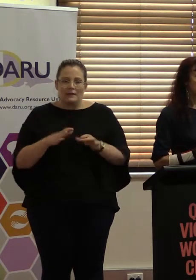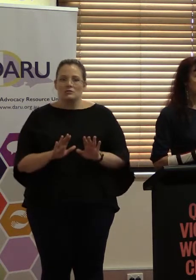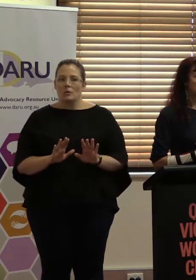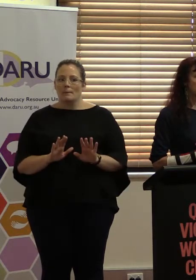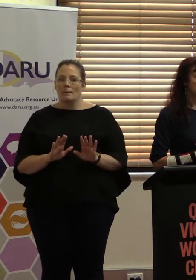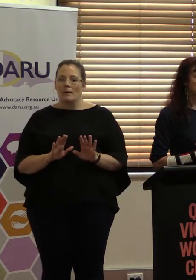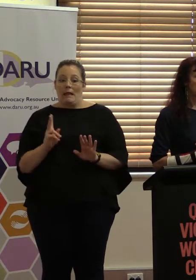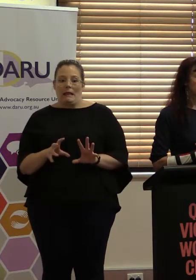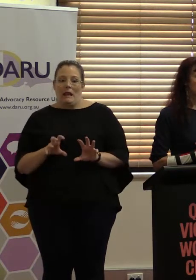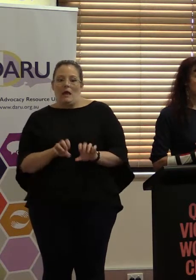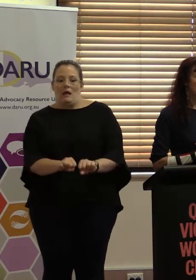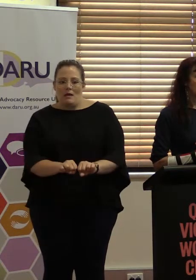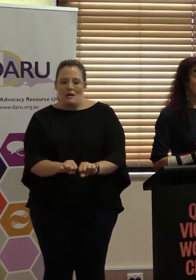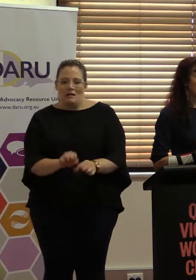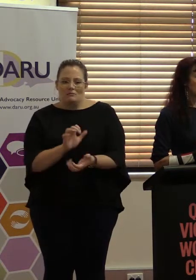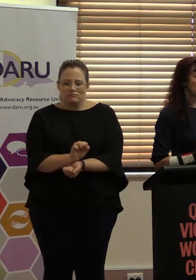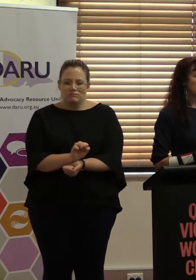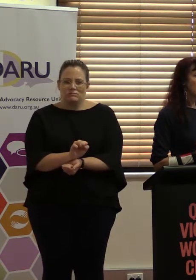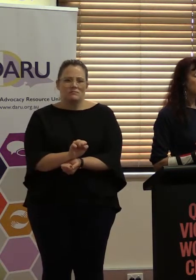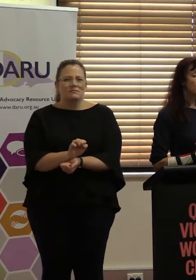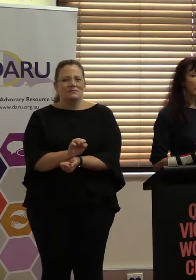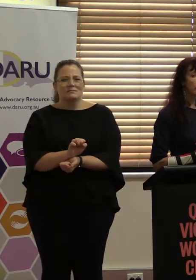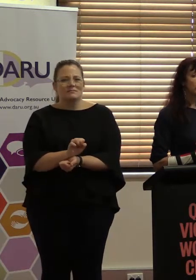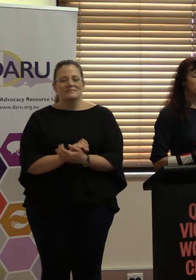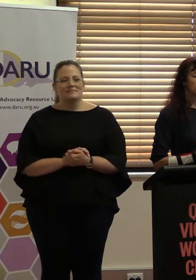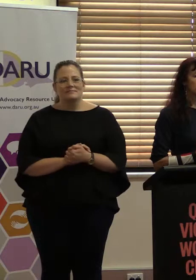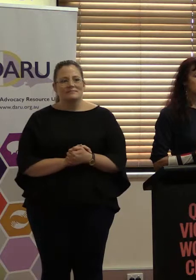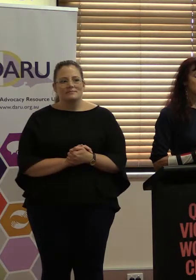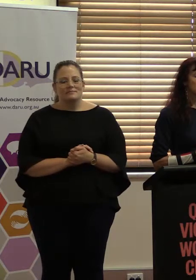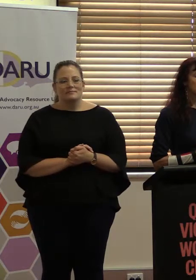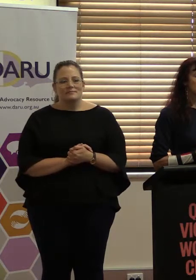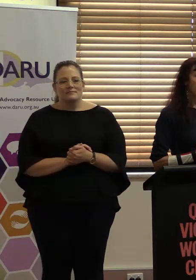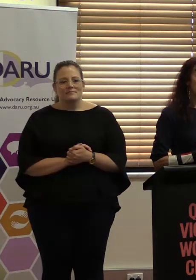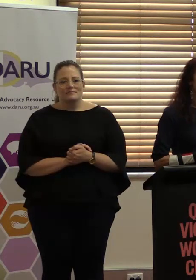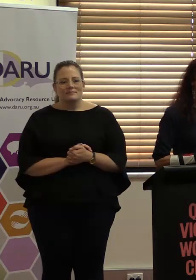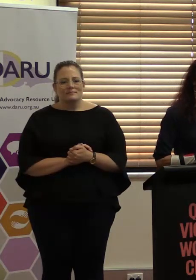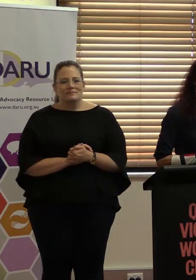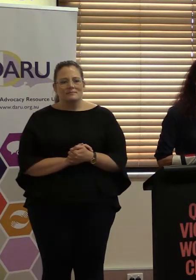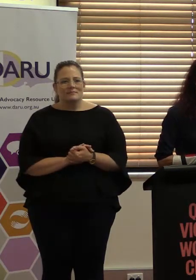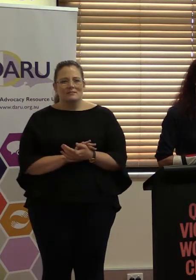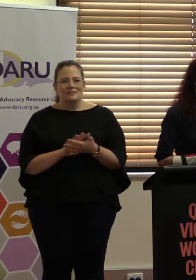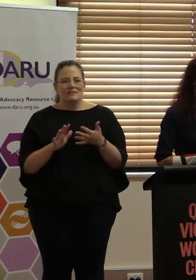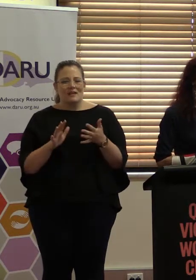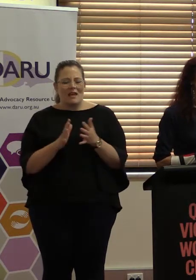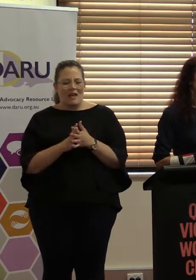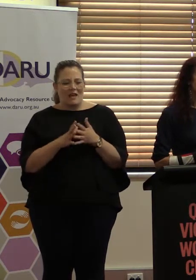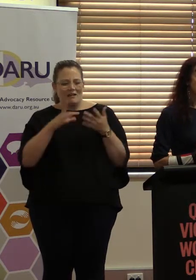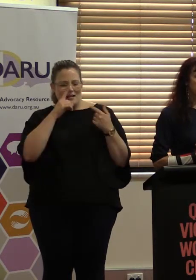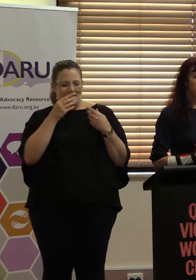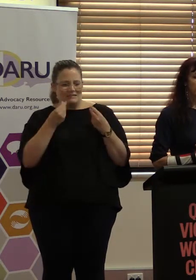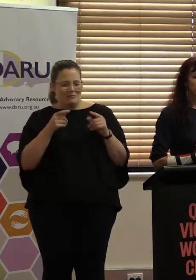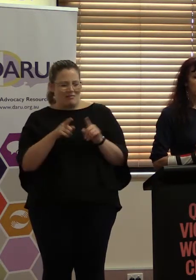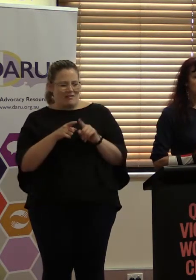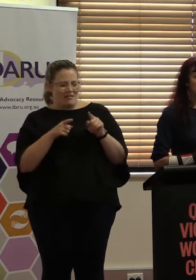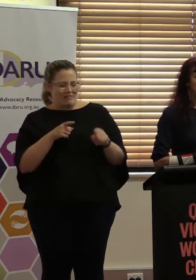it immediately, you think they've recovered, it's hard to imagine, A, what sort of people are responsible